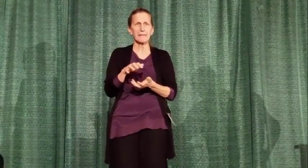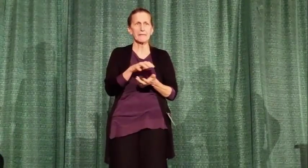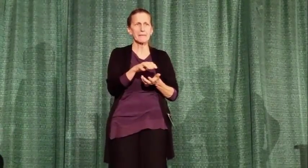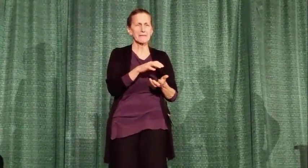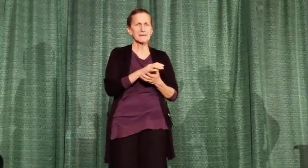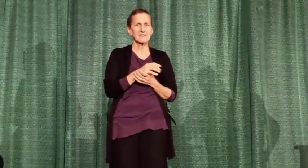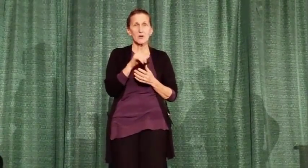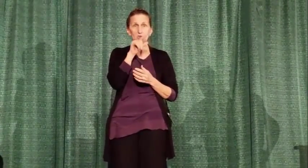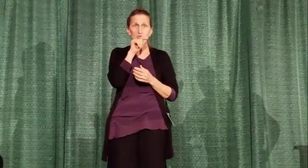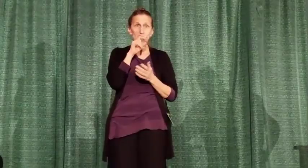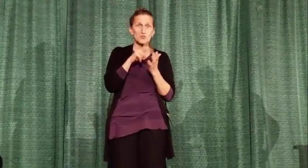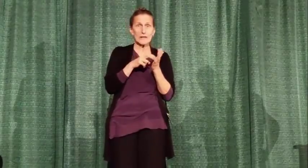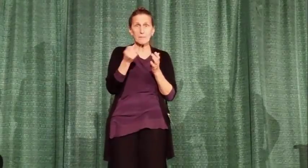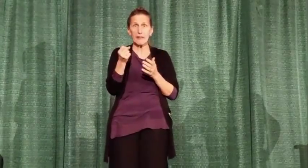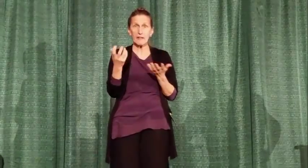Chicken milk.